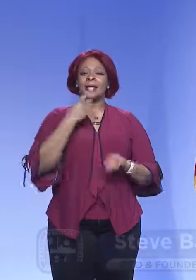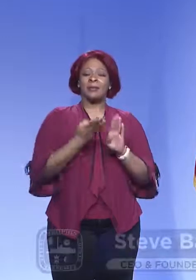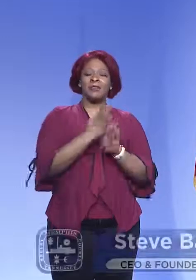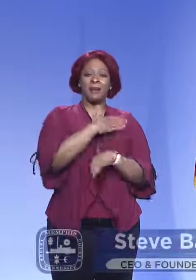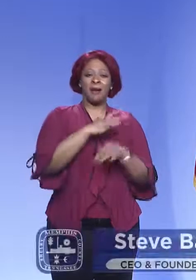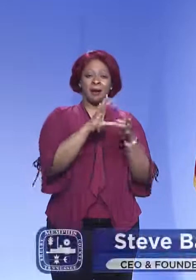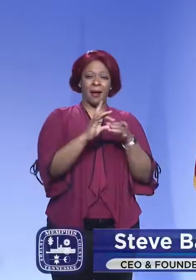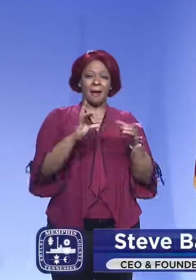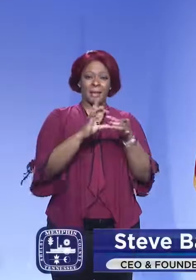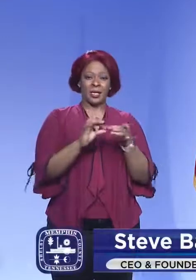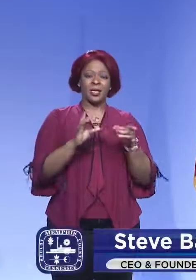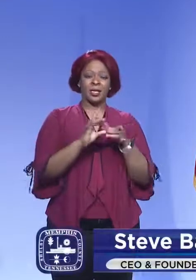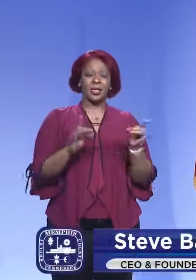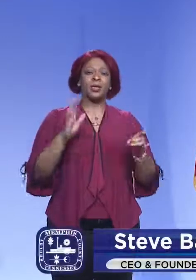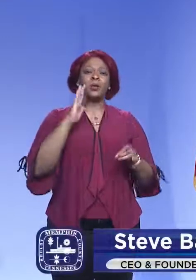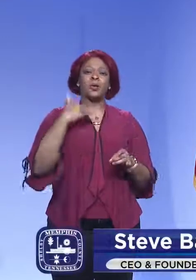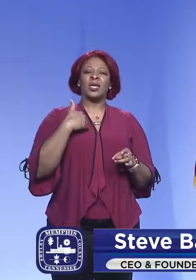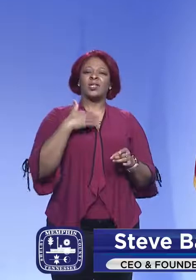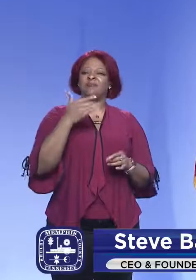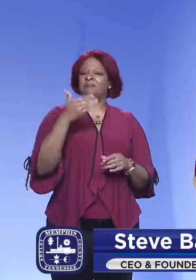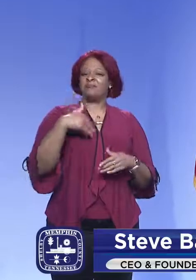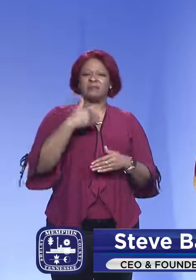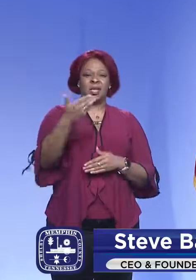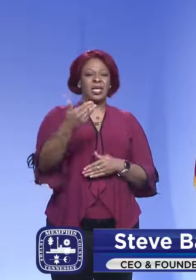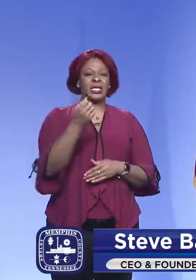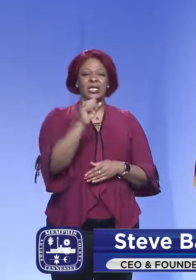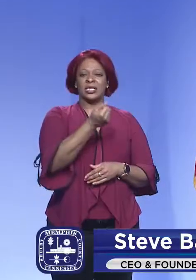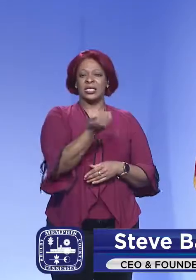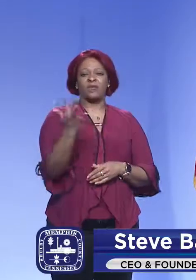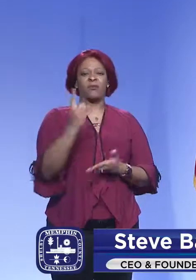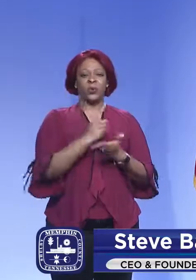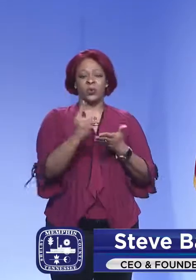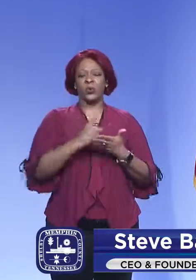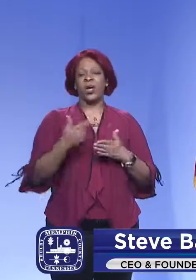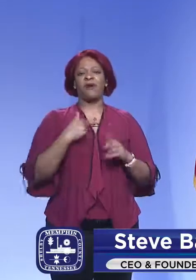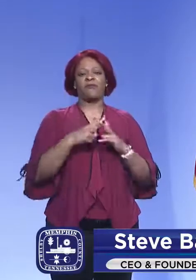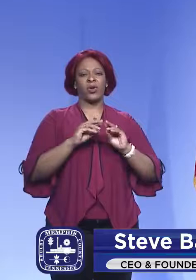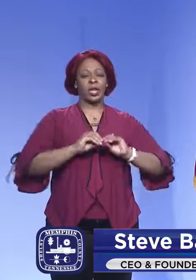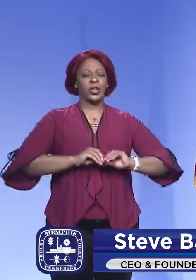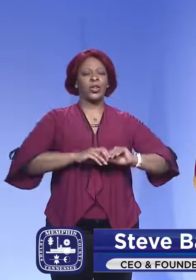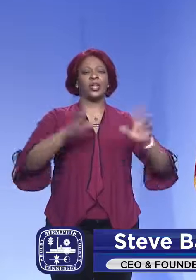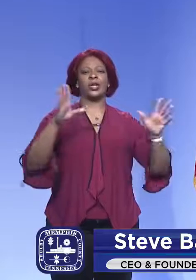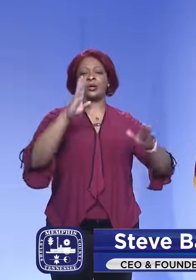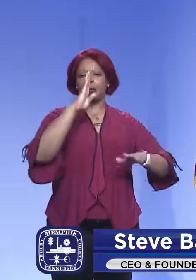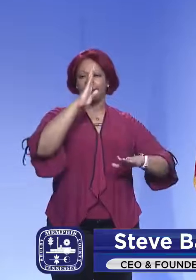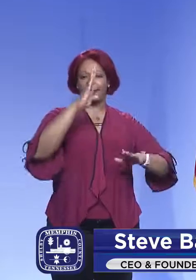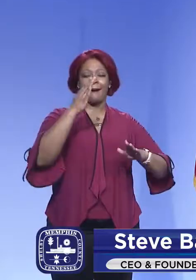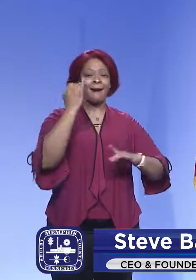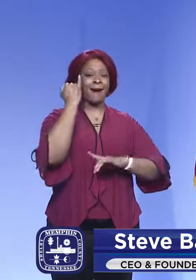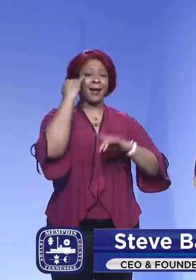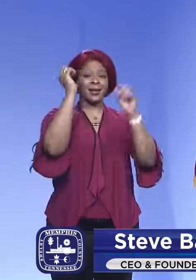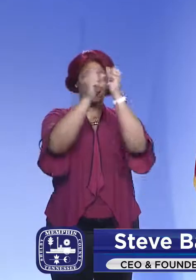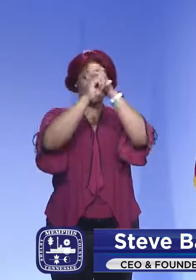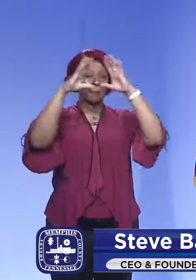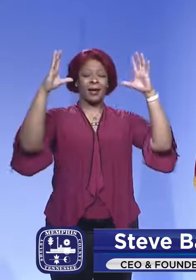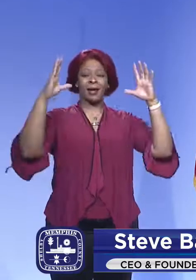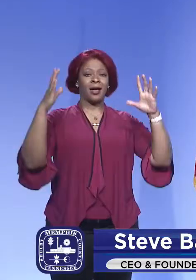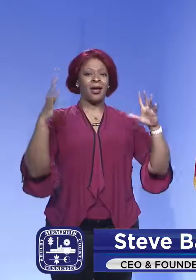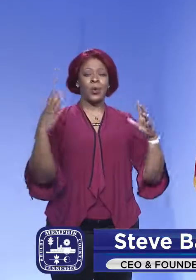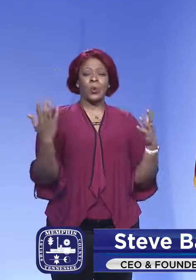comments, there will be, within several weeks, we expect to have a very clear picture.